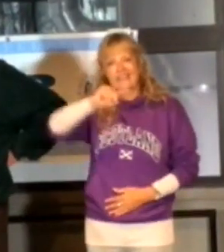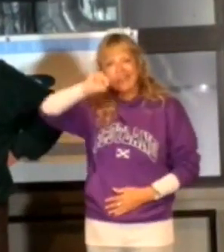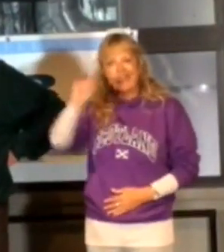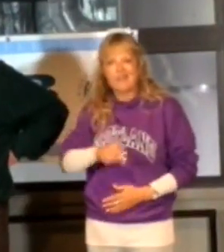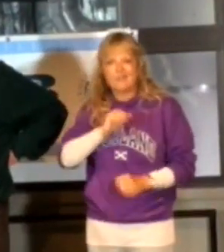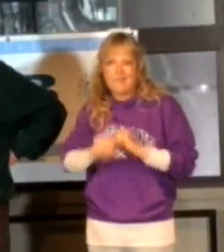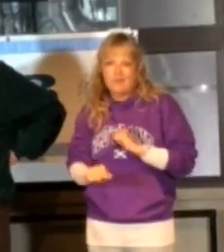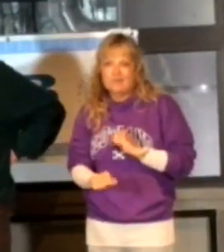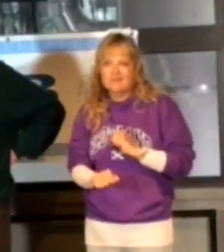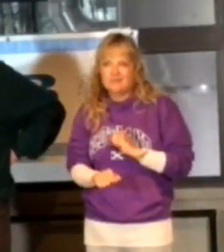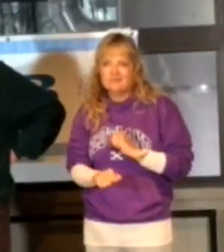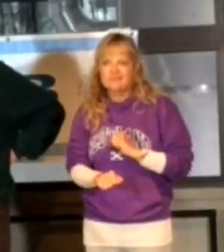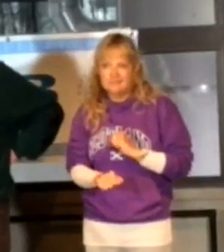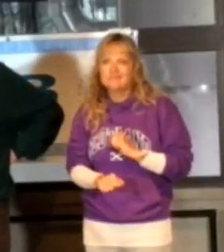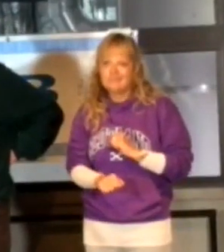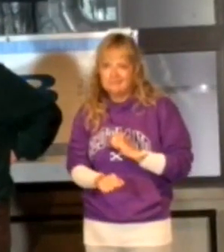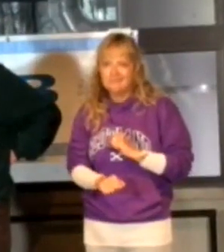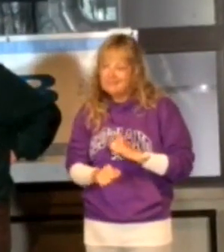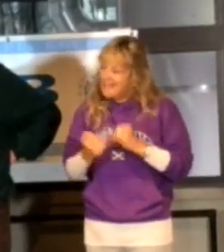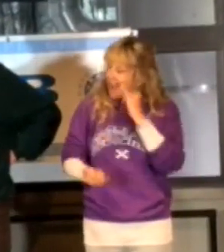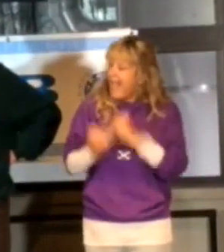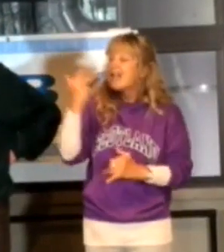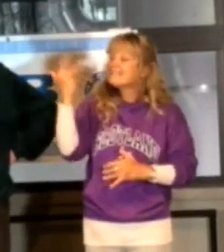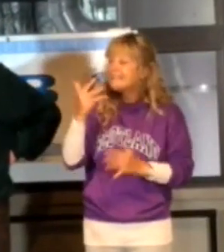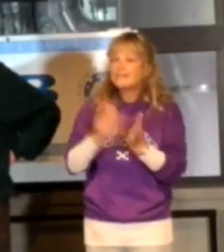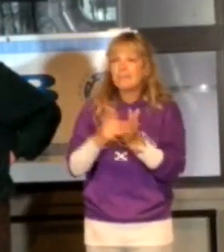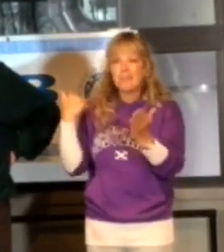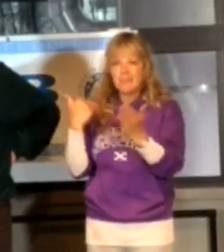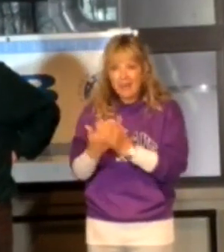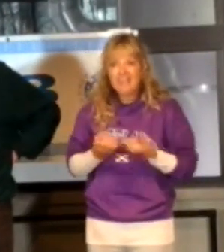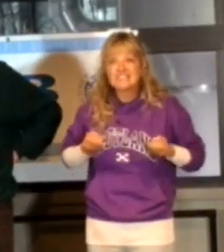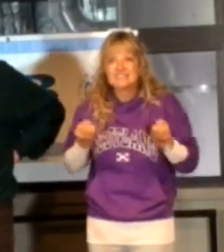£130,000. In the past 18 months, we've spent